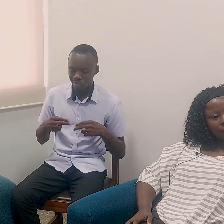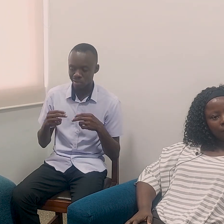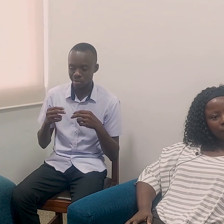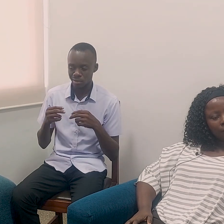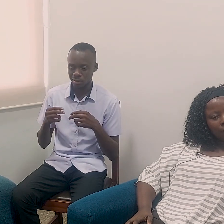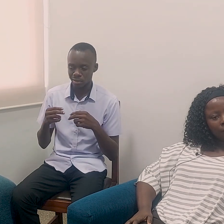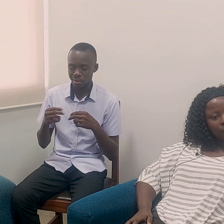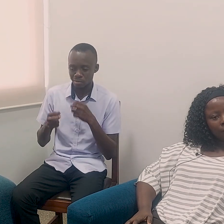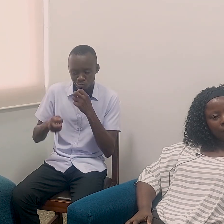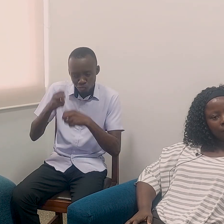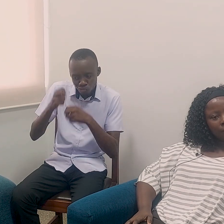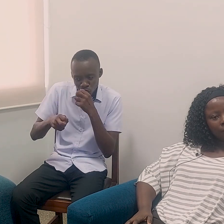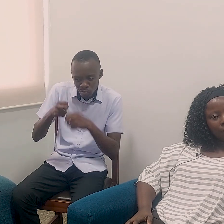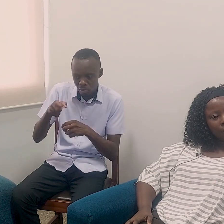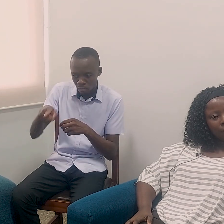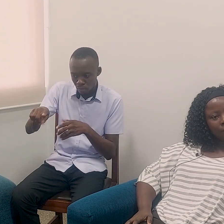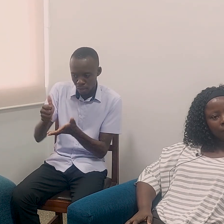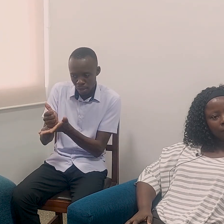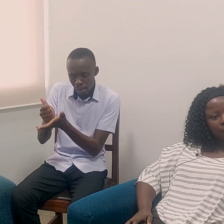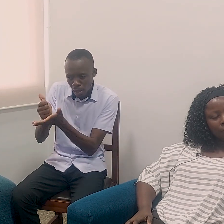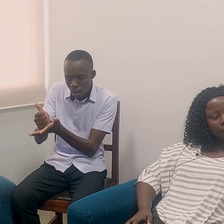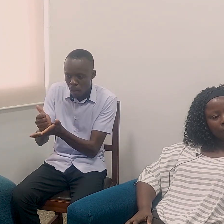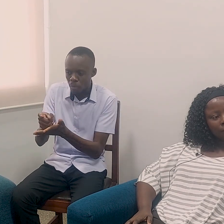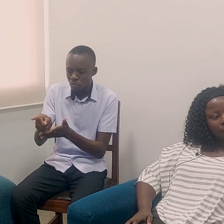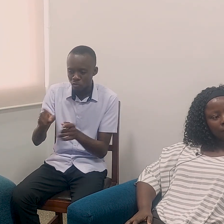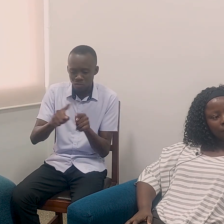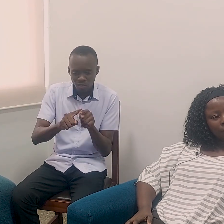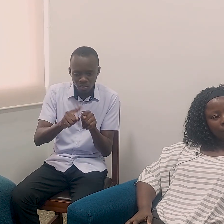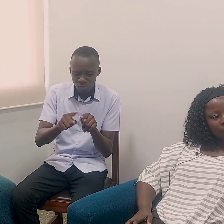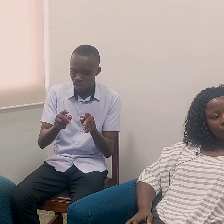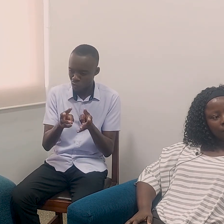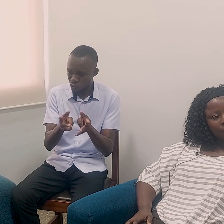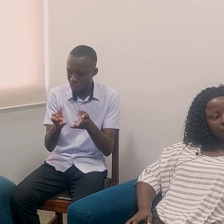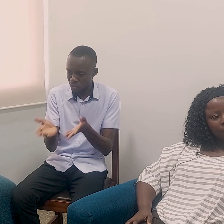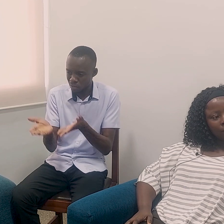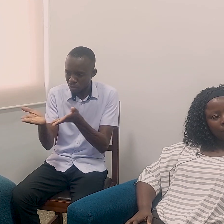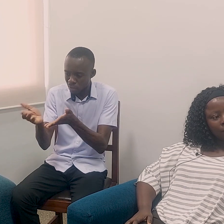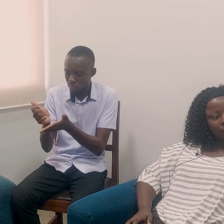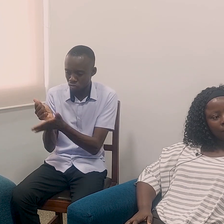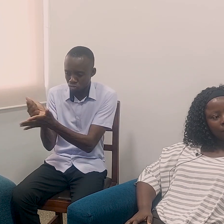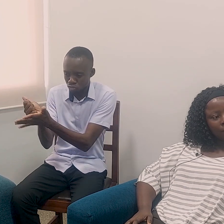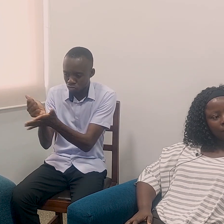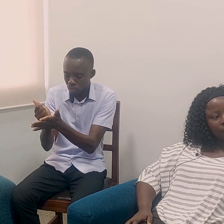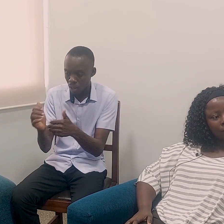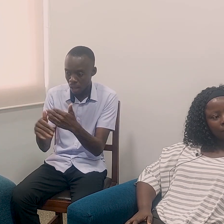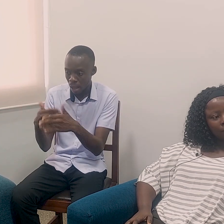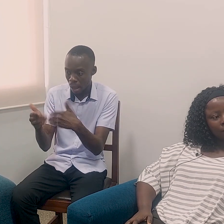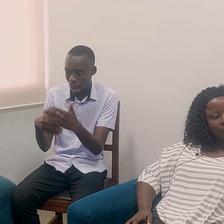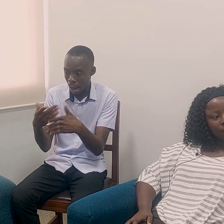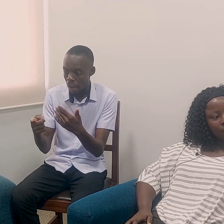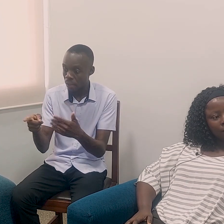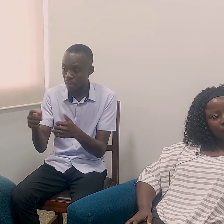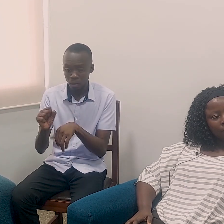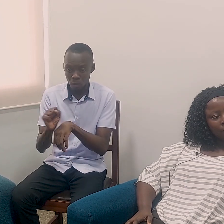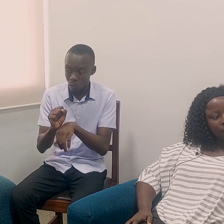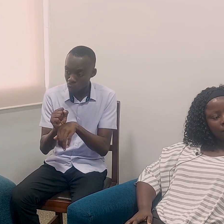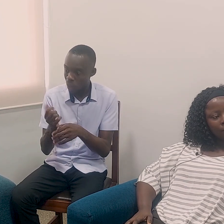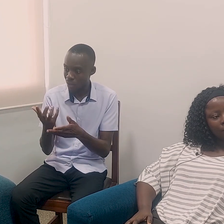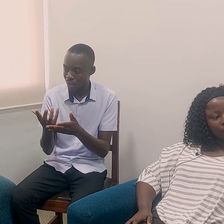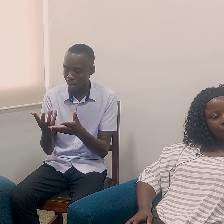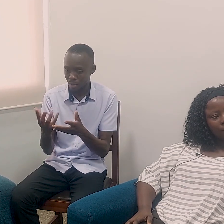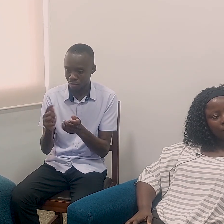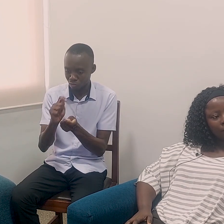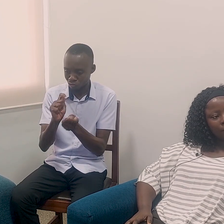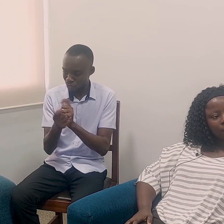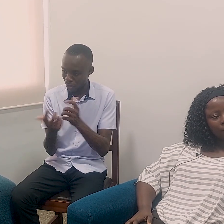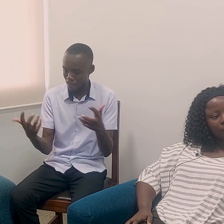and other interventions you may provide, and how do they integrate back into their working lives, their personal lives,